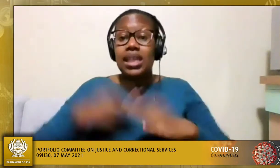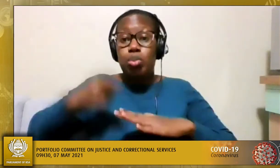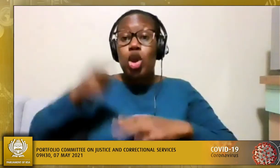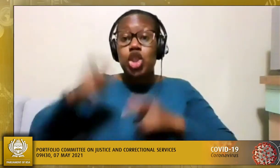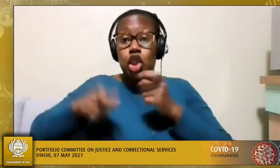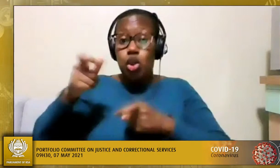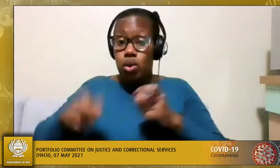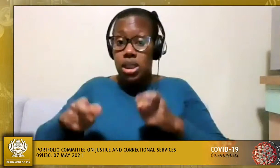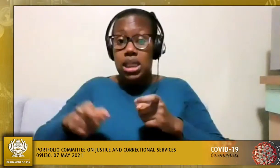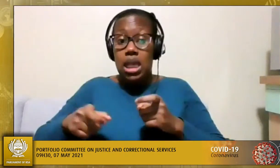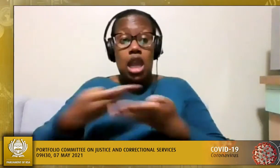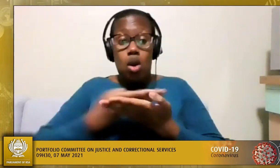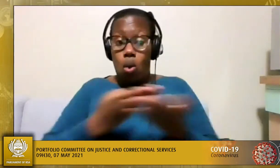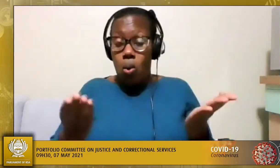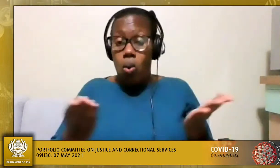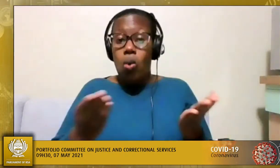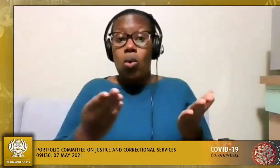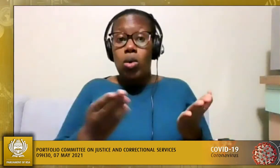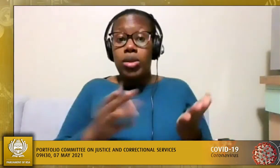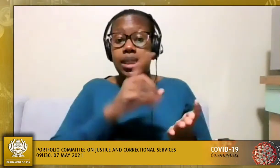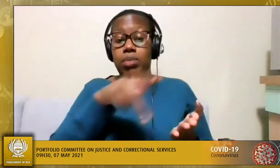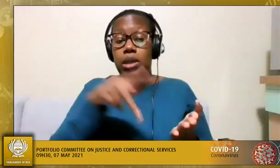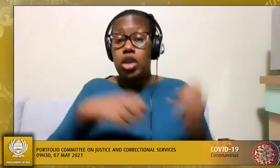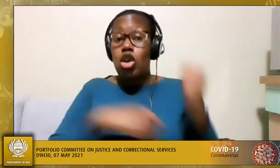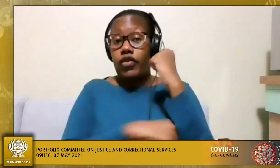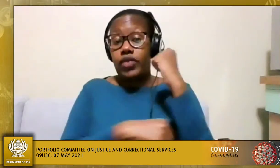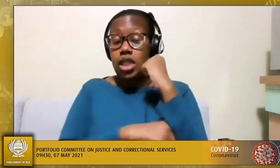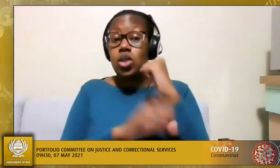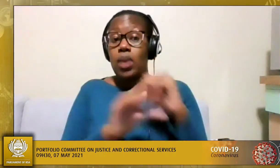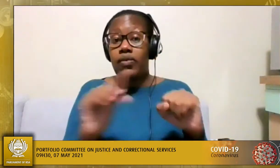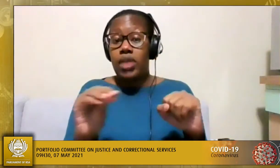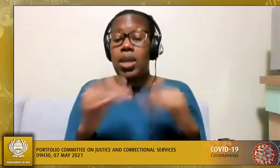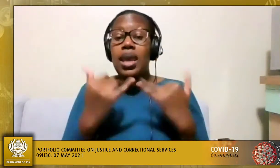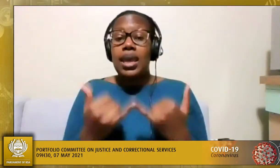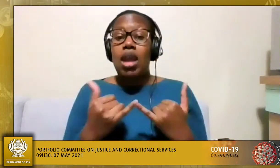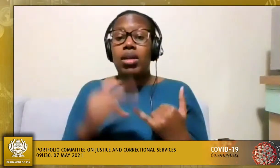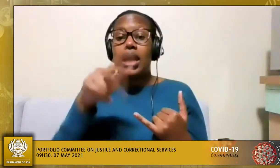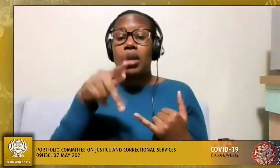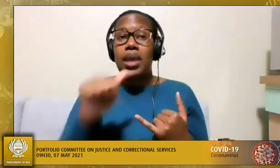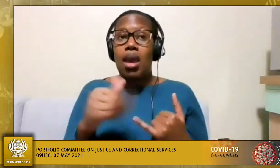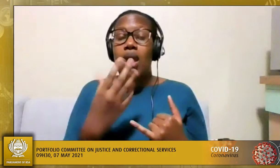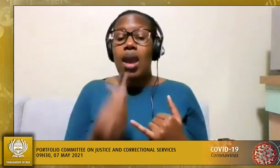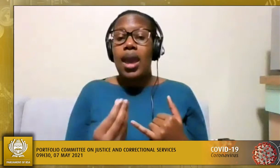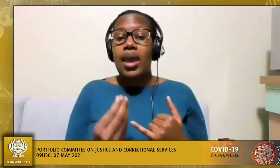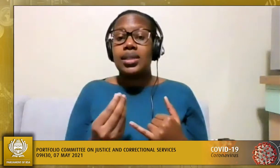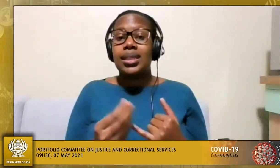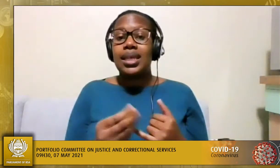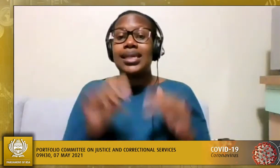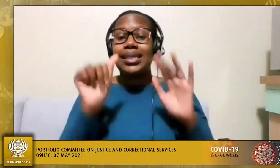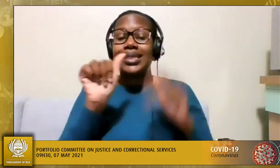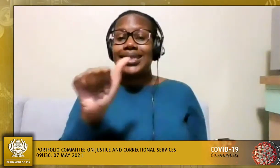in all our respective DPP offices currently the mpa has 69